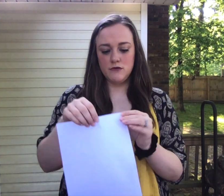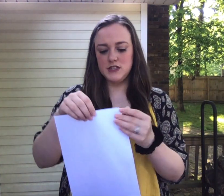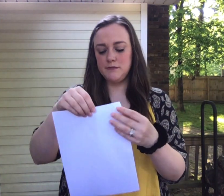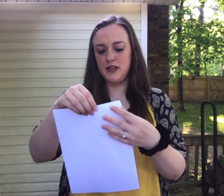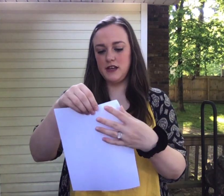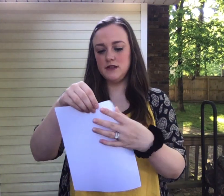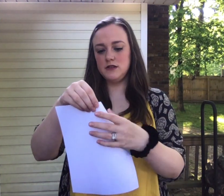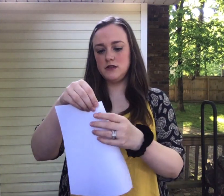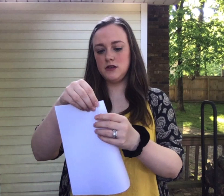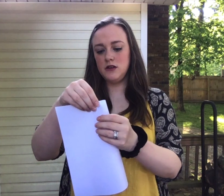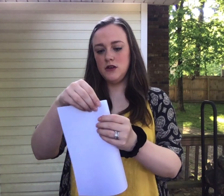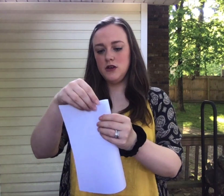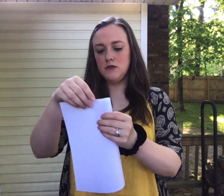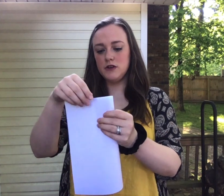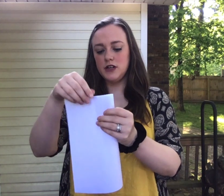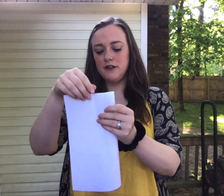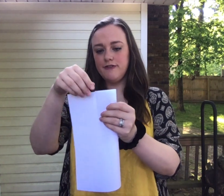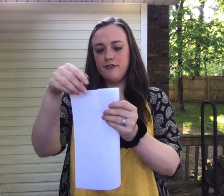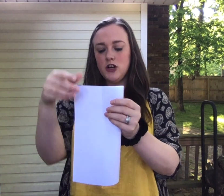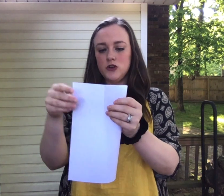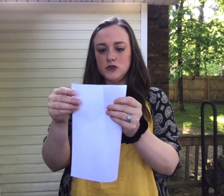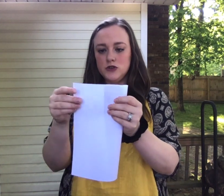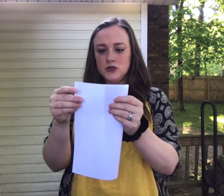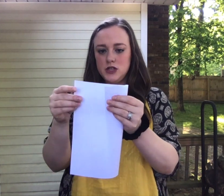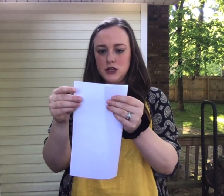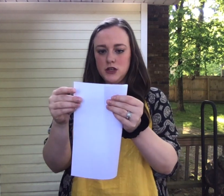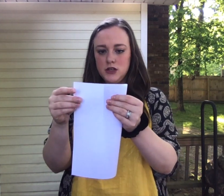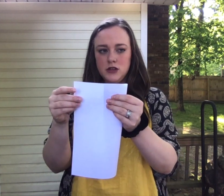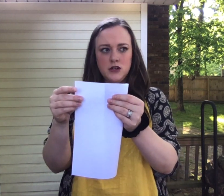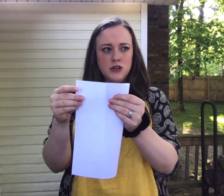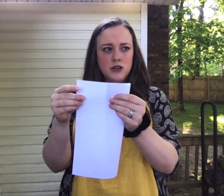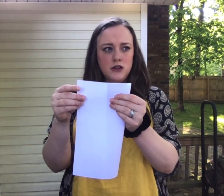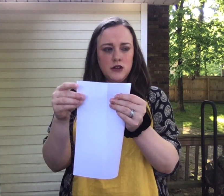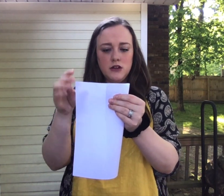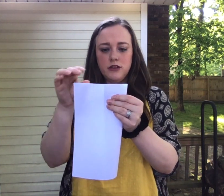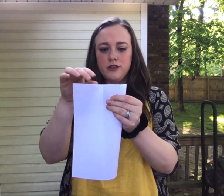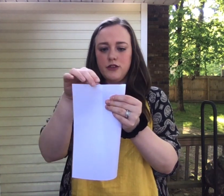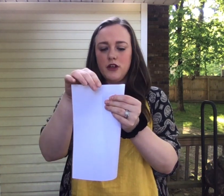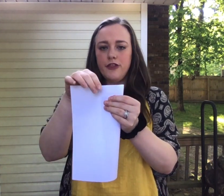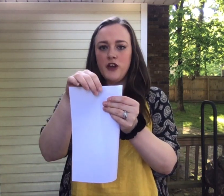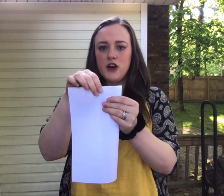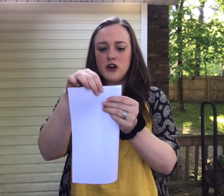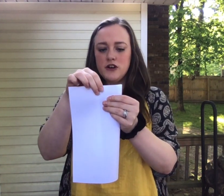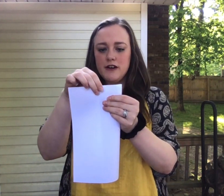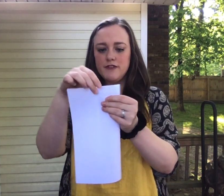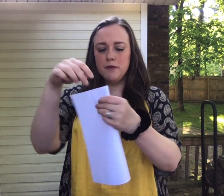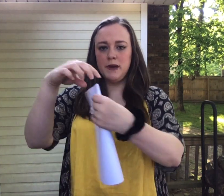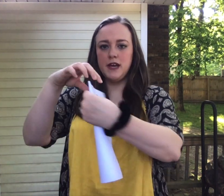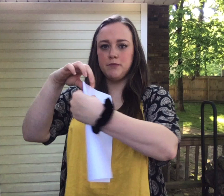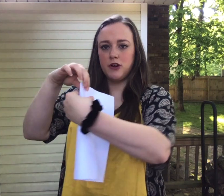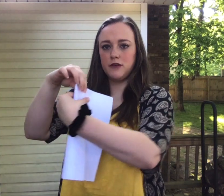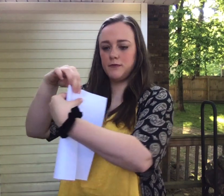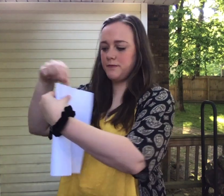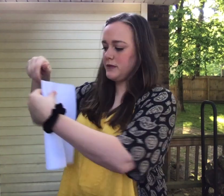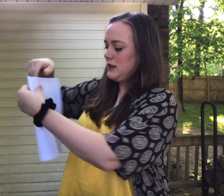Which means we're going to fold a third of the paper,